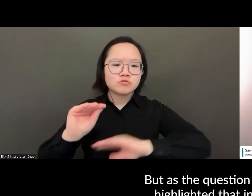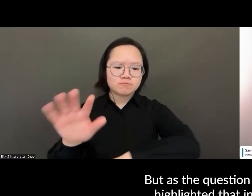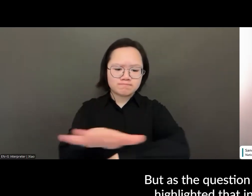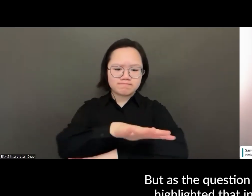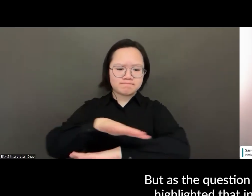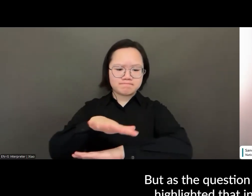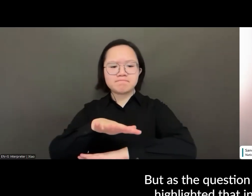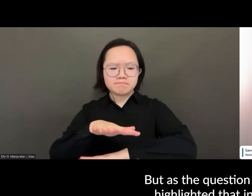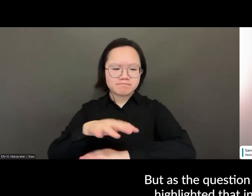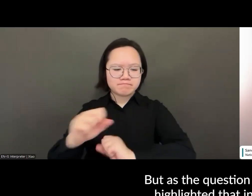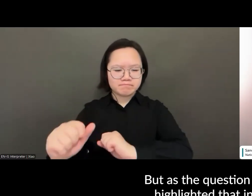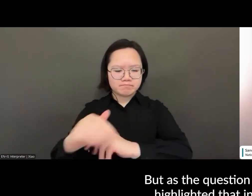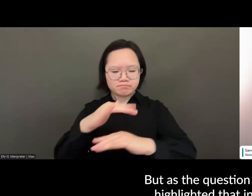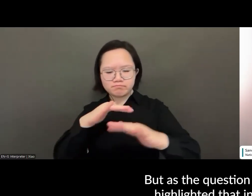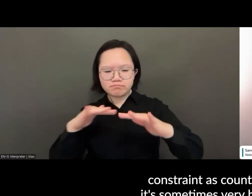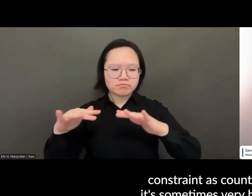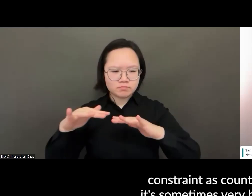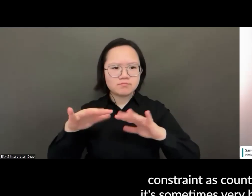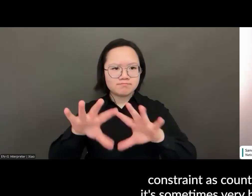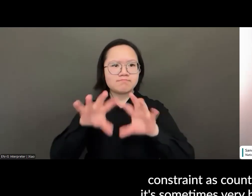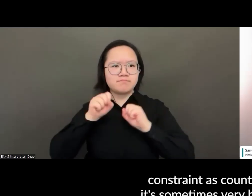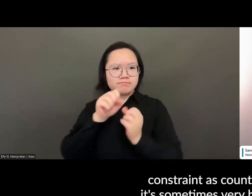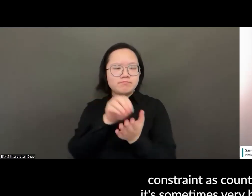also very much highlighted, that in the resource constraint